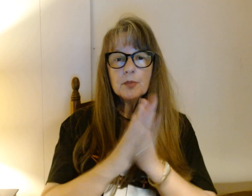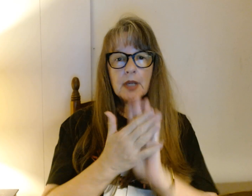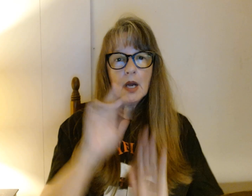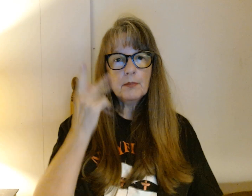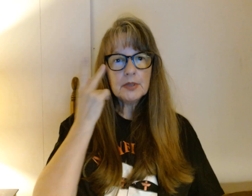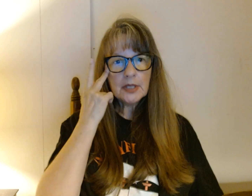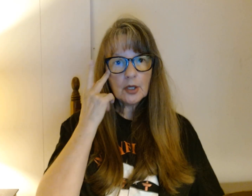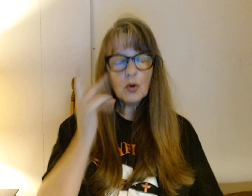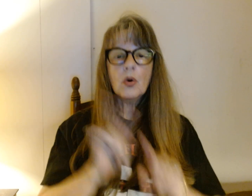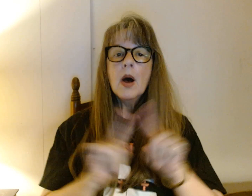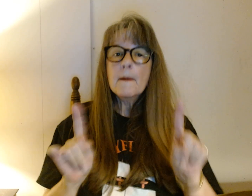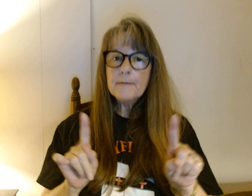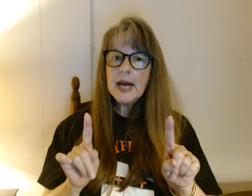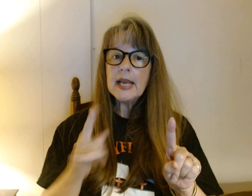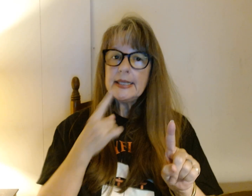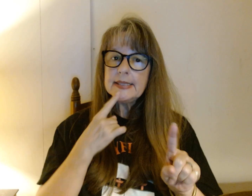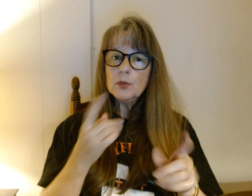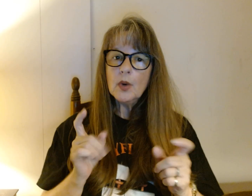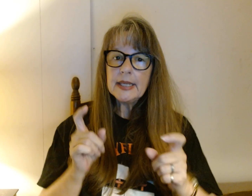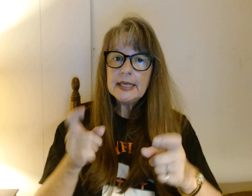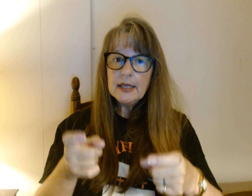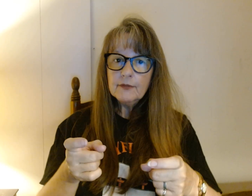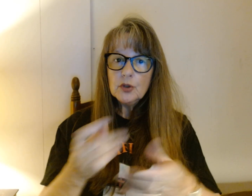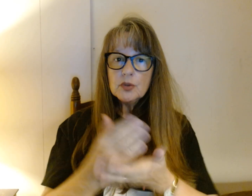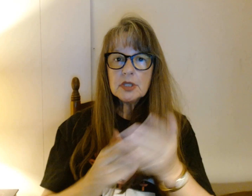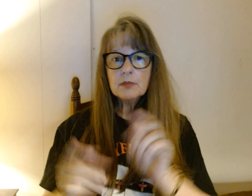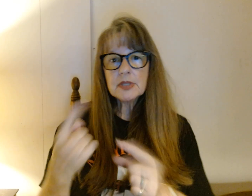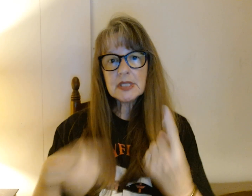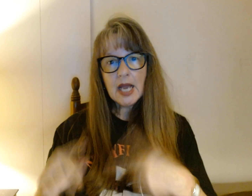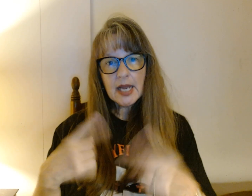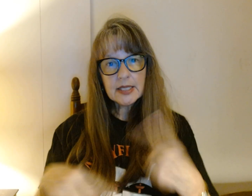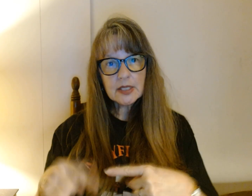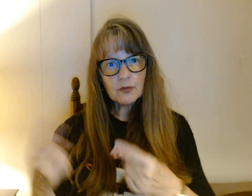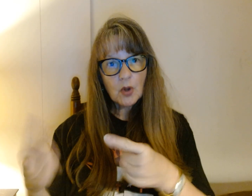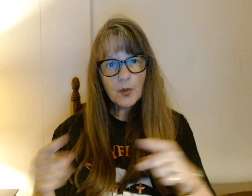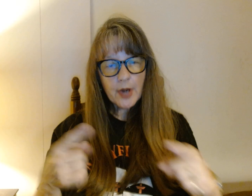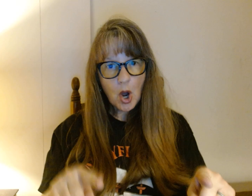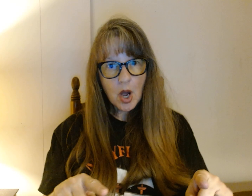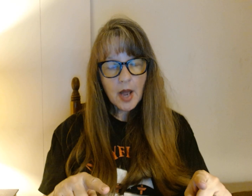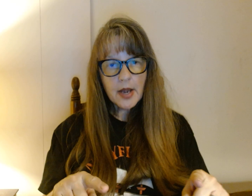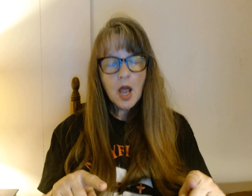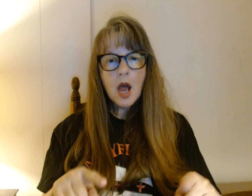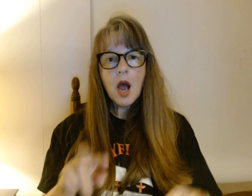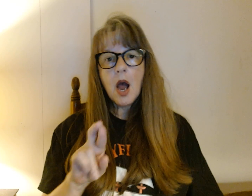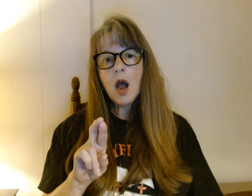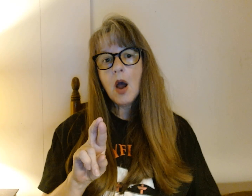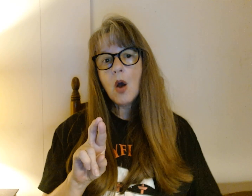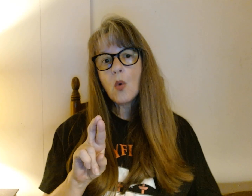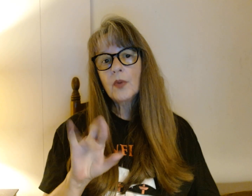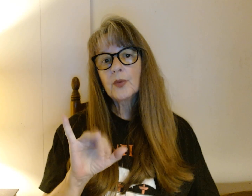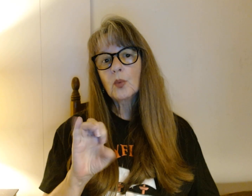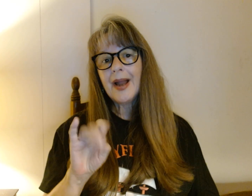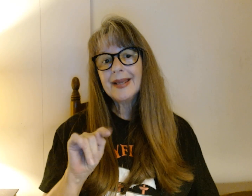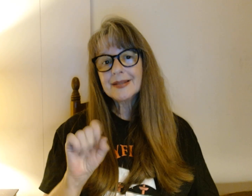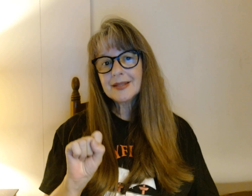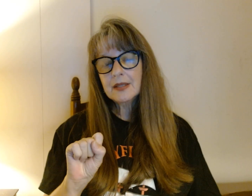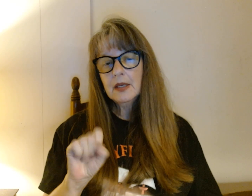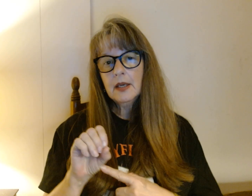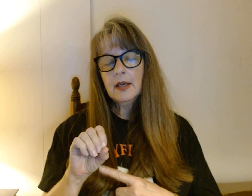become political, but I did want to give you some signs that are going on with the riots